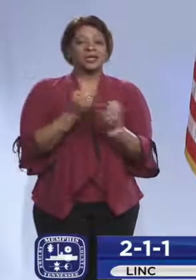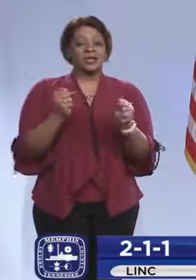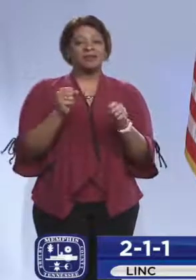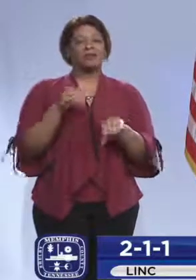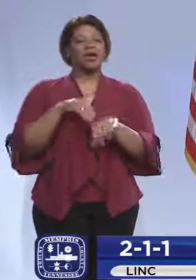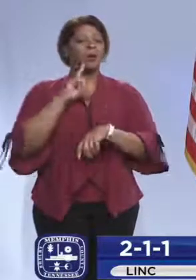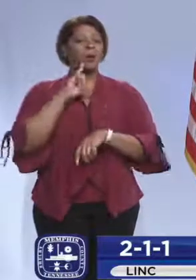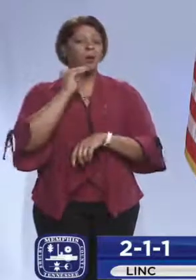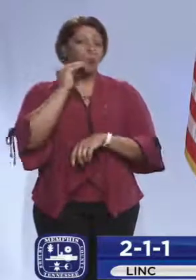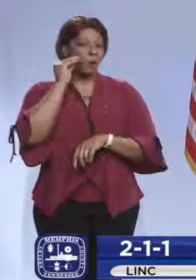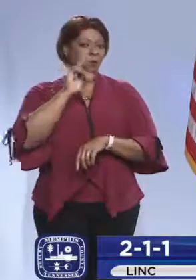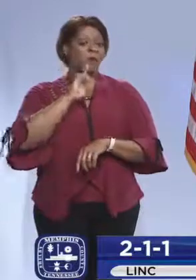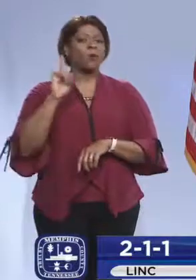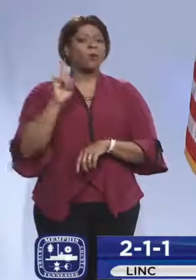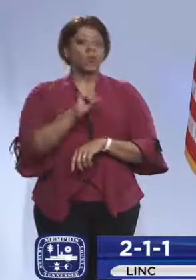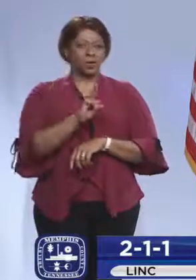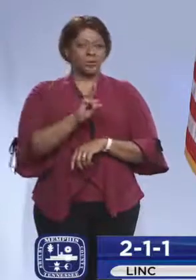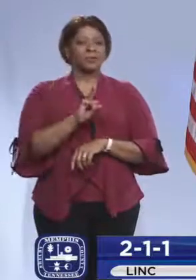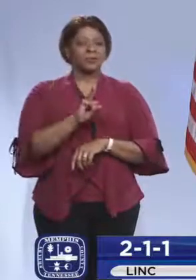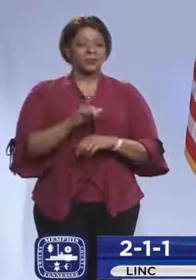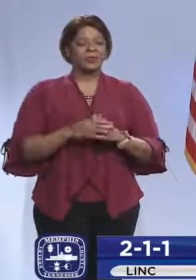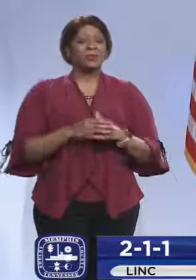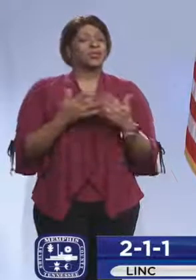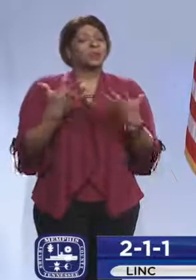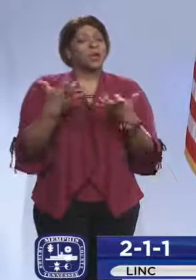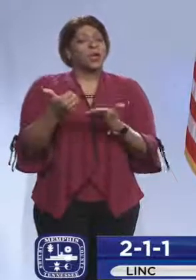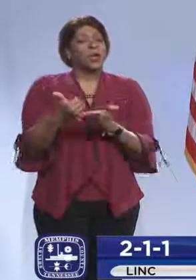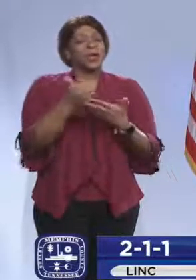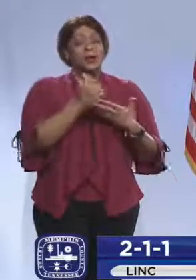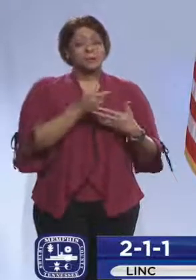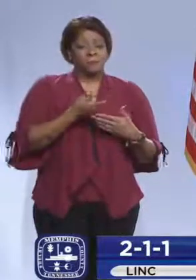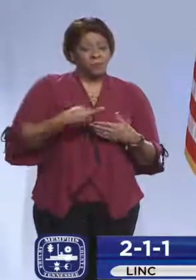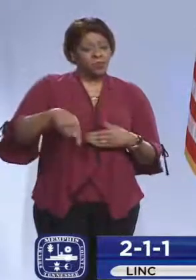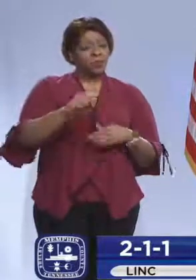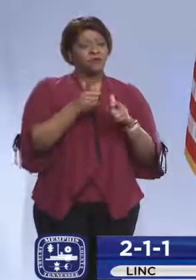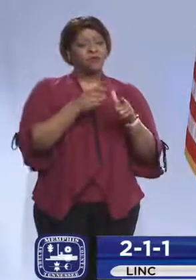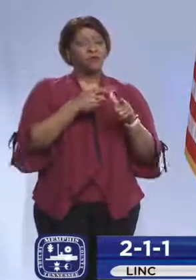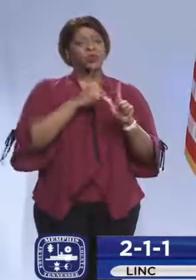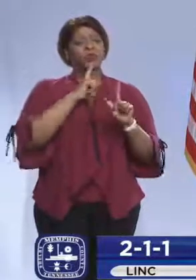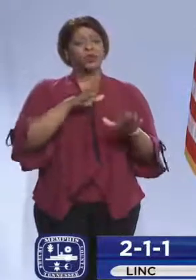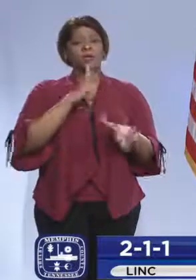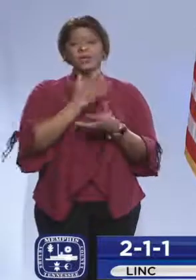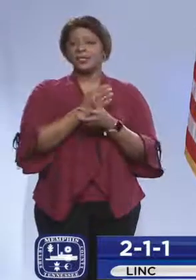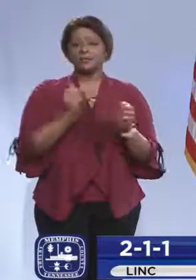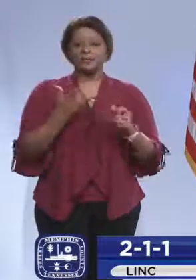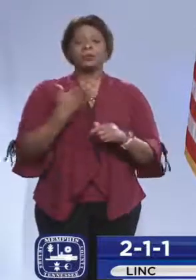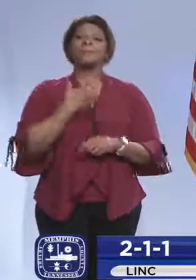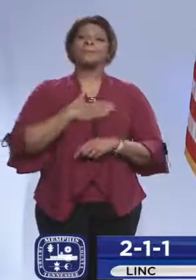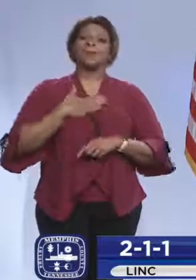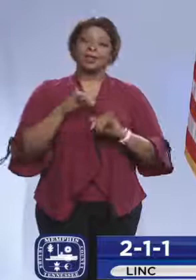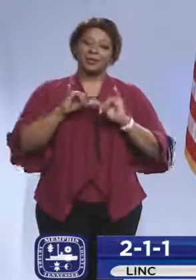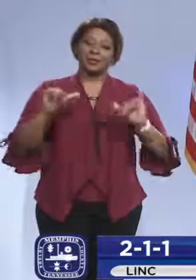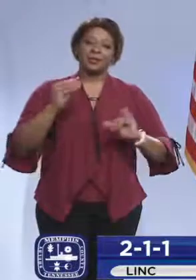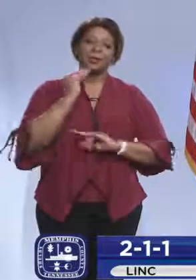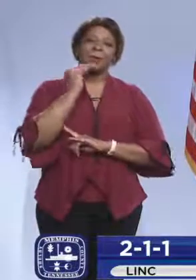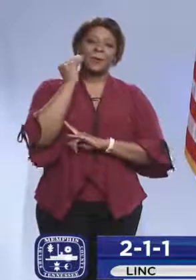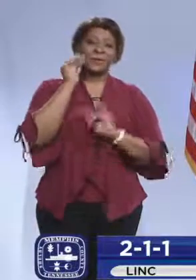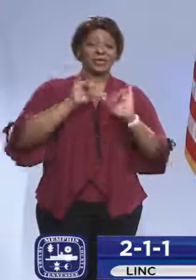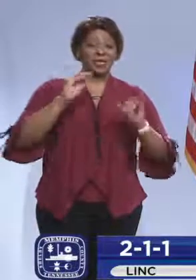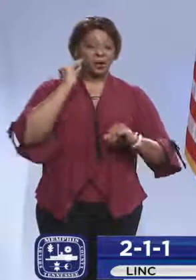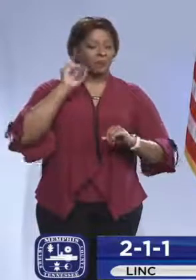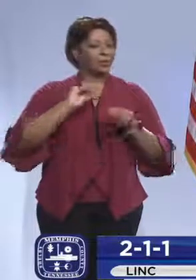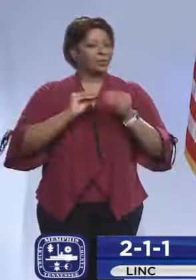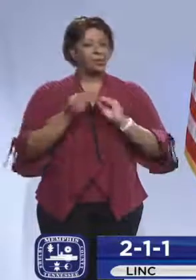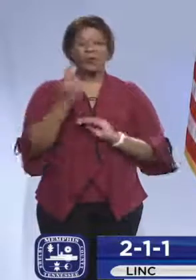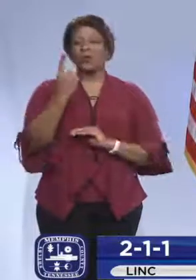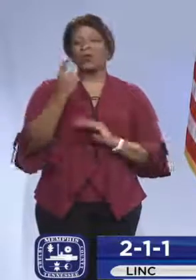order, and if you want to help your first responders to be safe, you can stay home. Staying at home is the number one